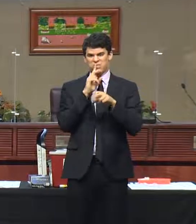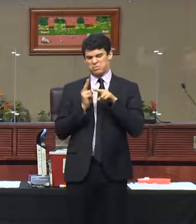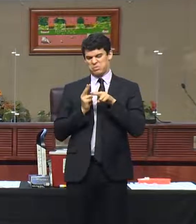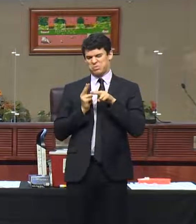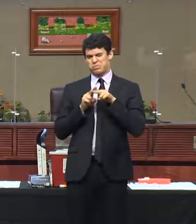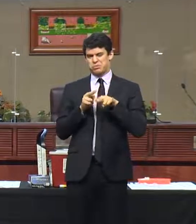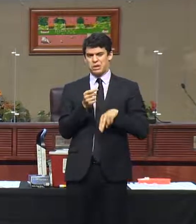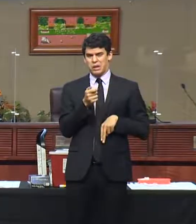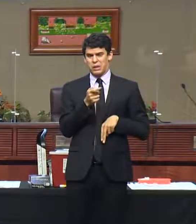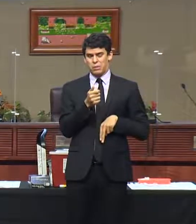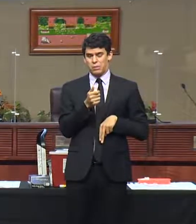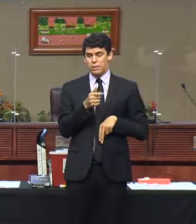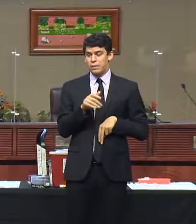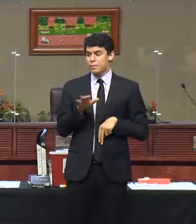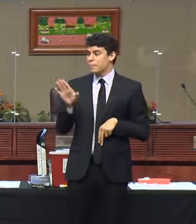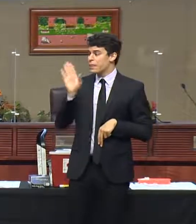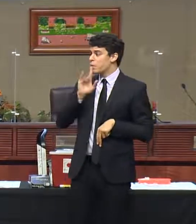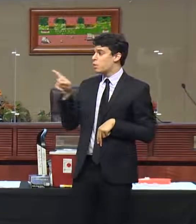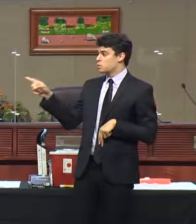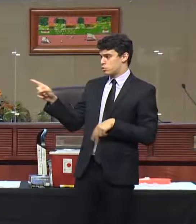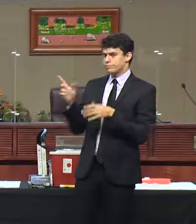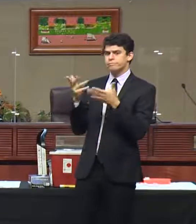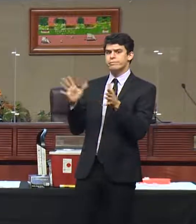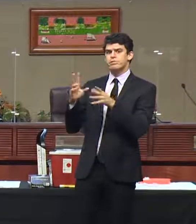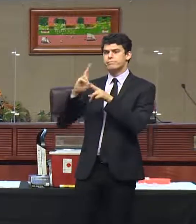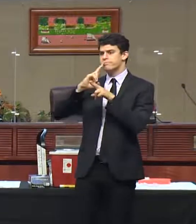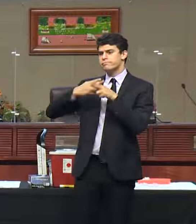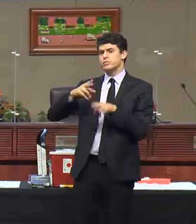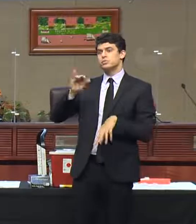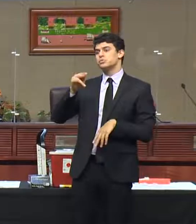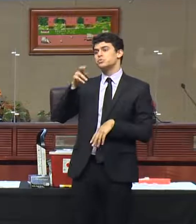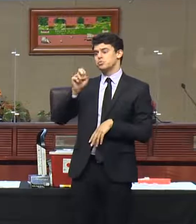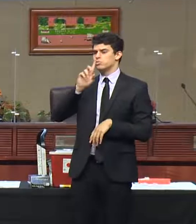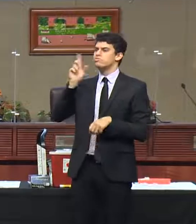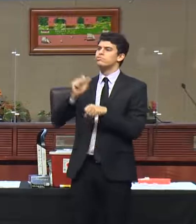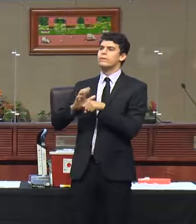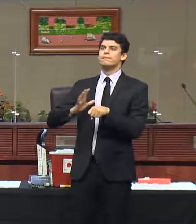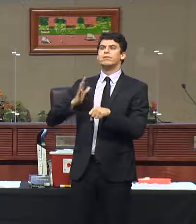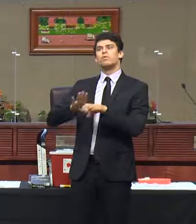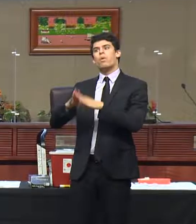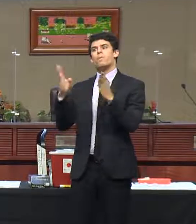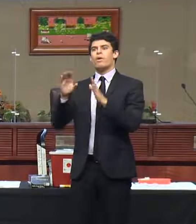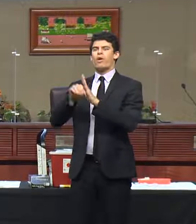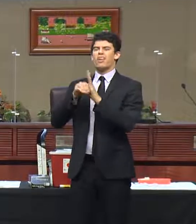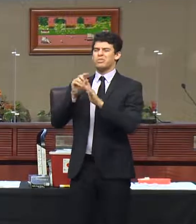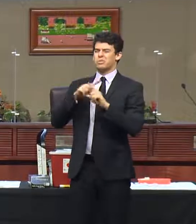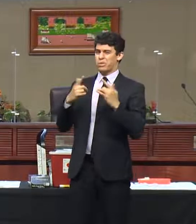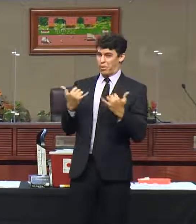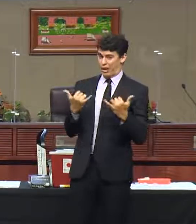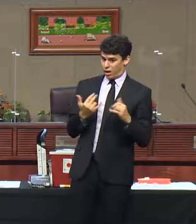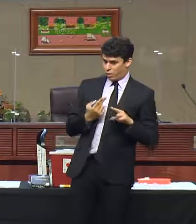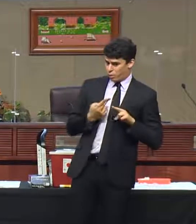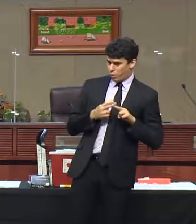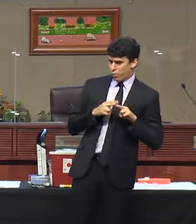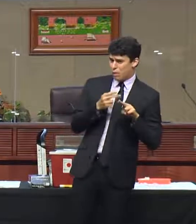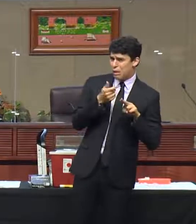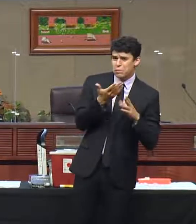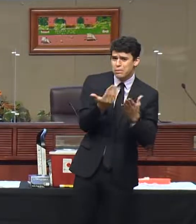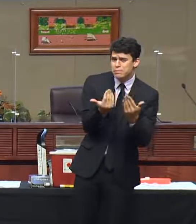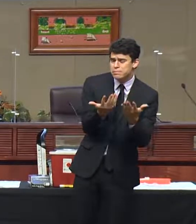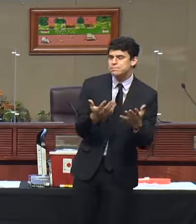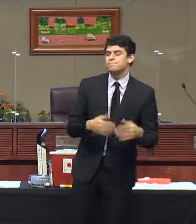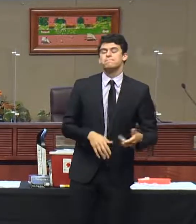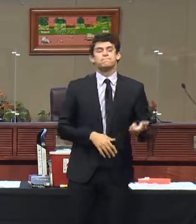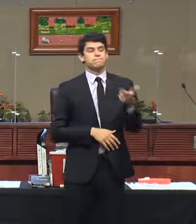is like in June, so we have some time. But can you give me some of your logic? So we had wanted to give